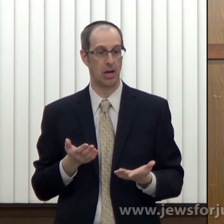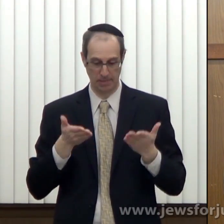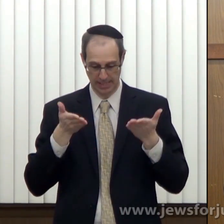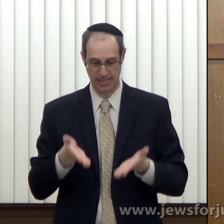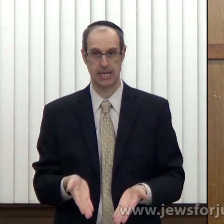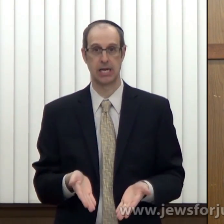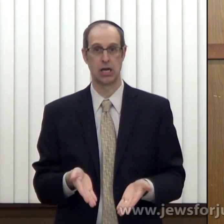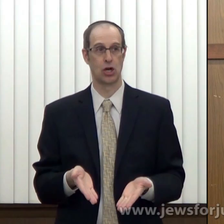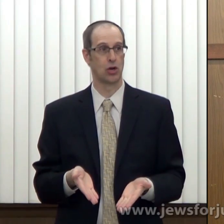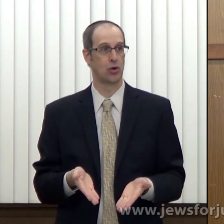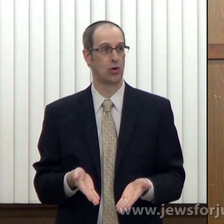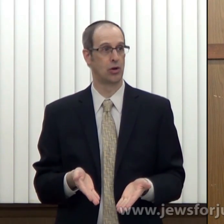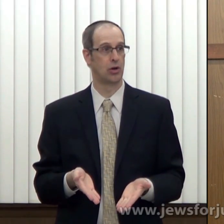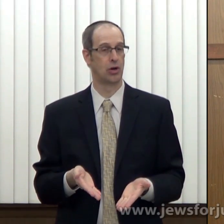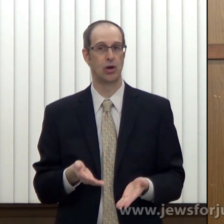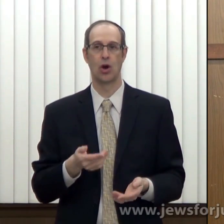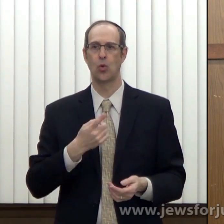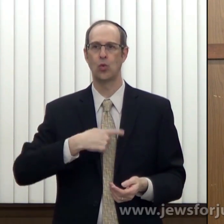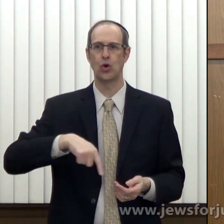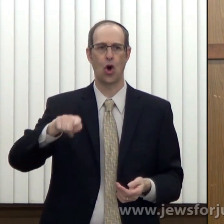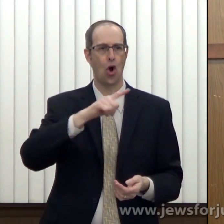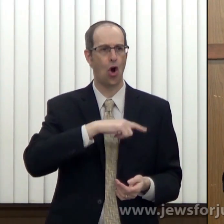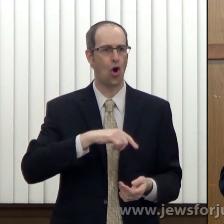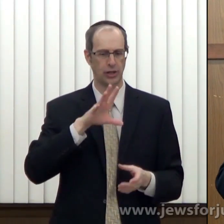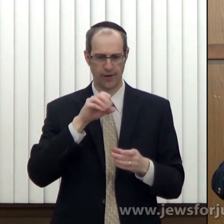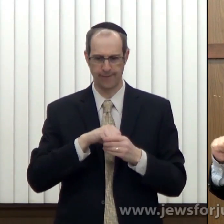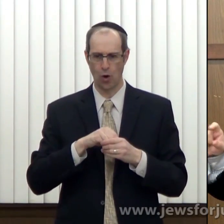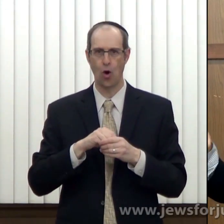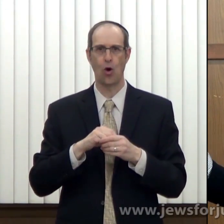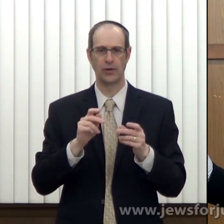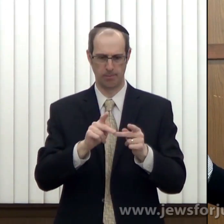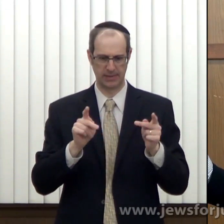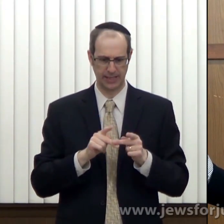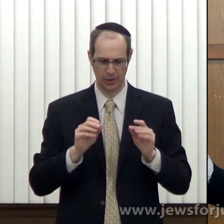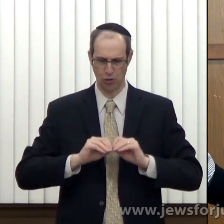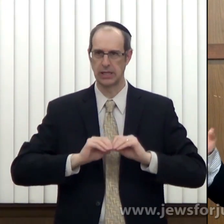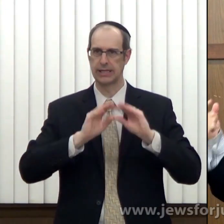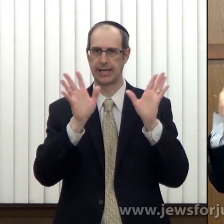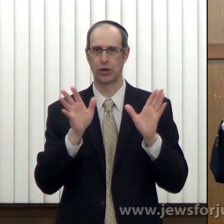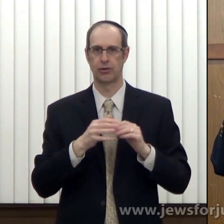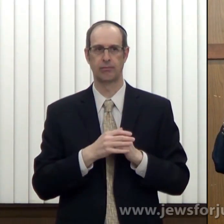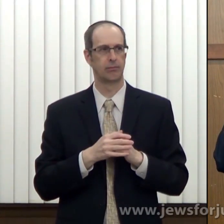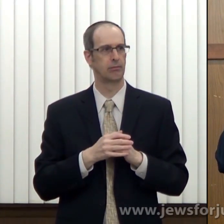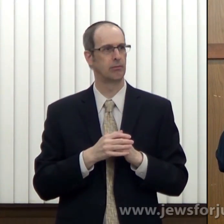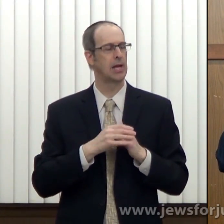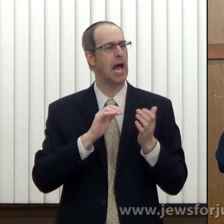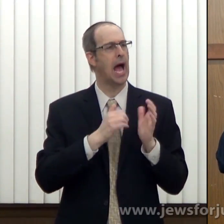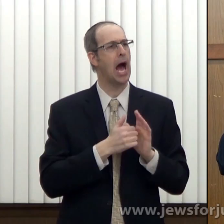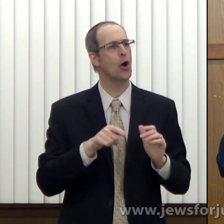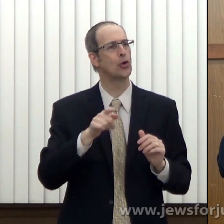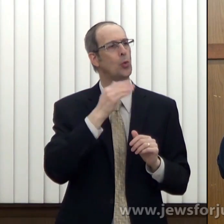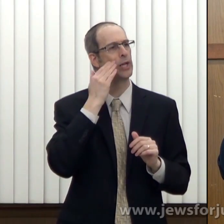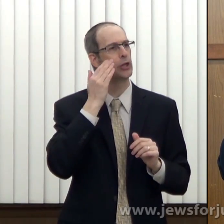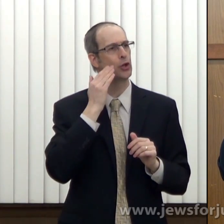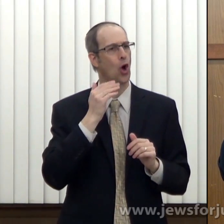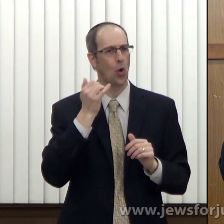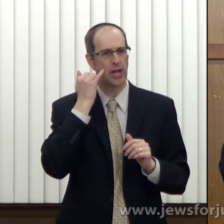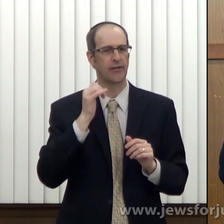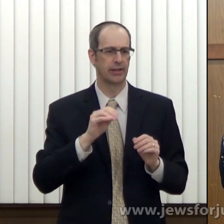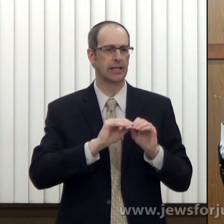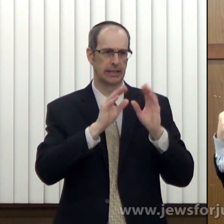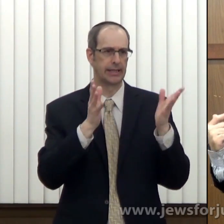here, we're dealing with passages which are clear. Now, how do we know when something is